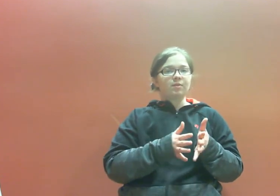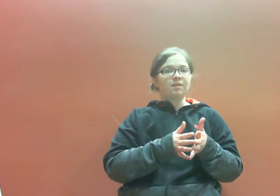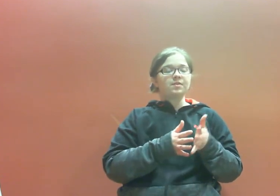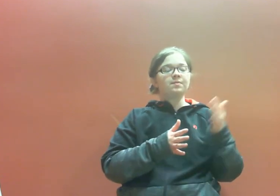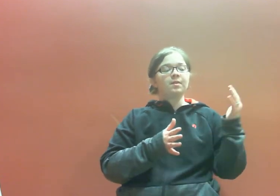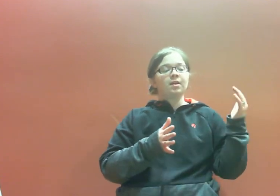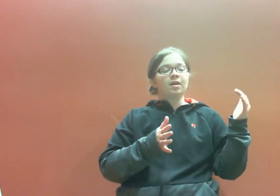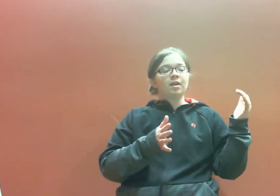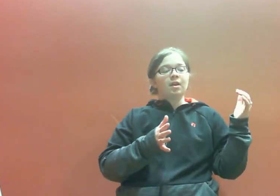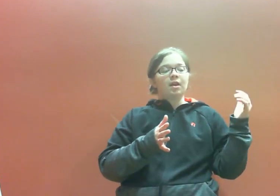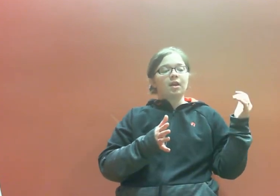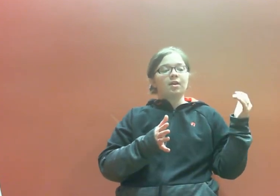waves, and